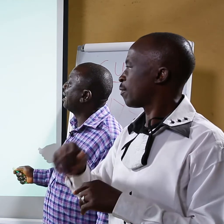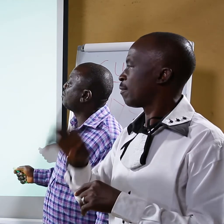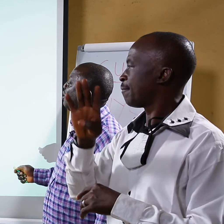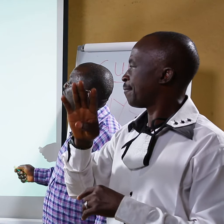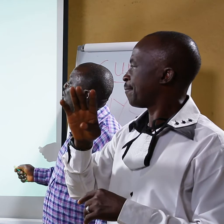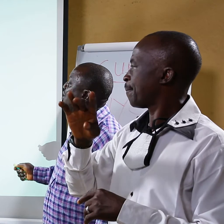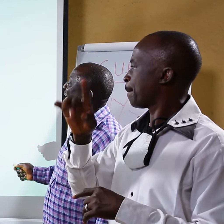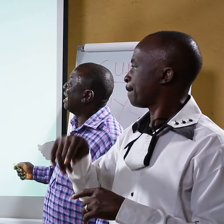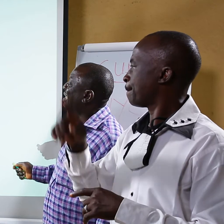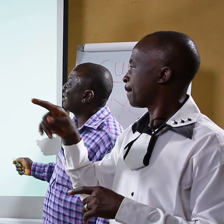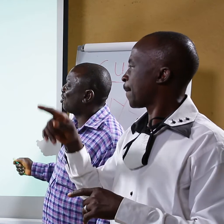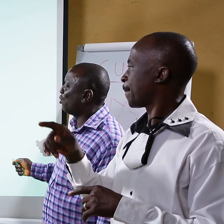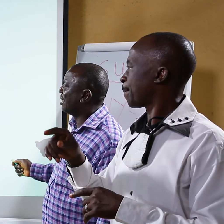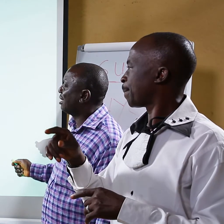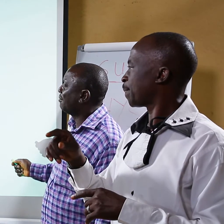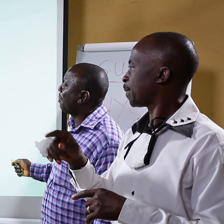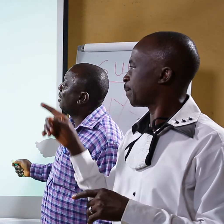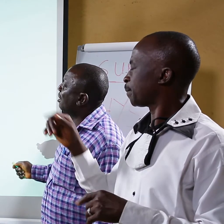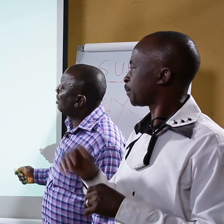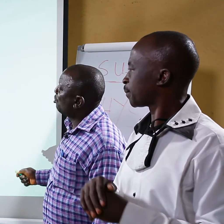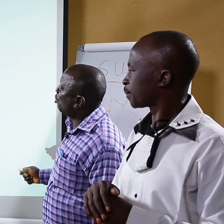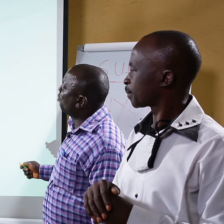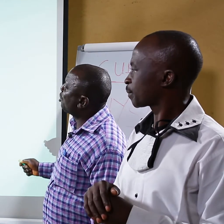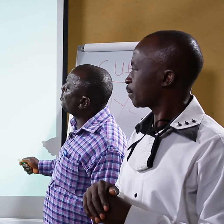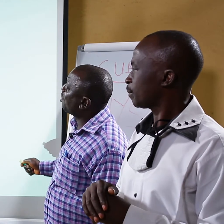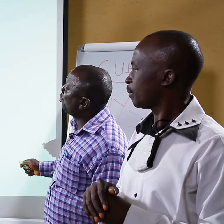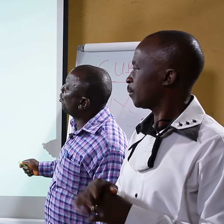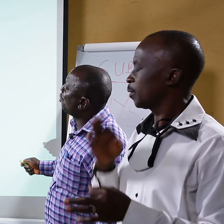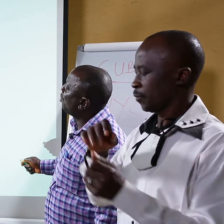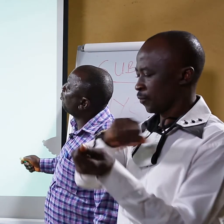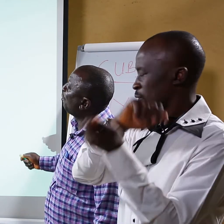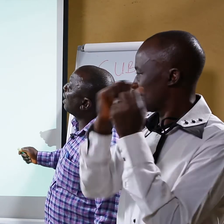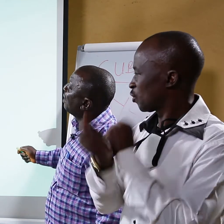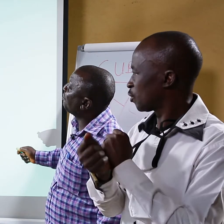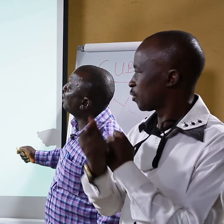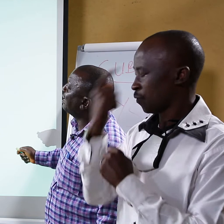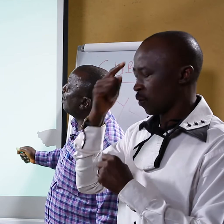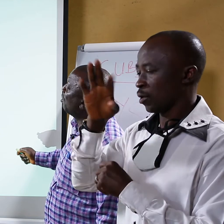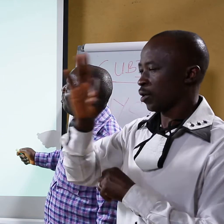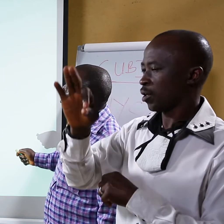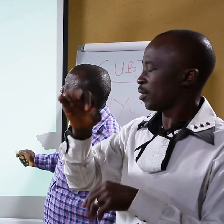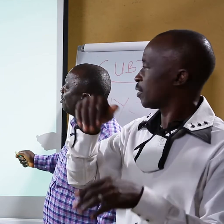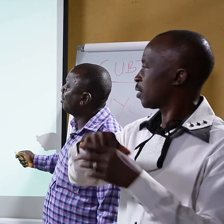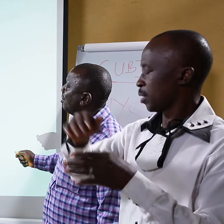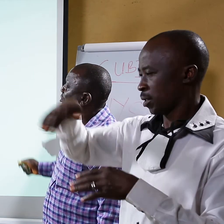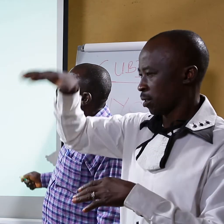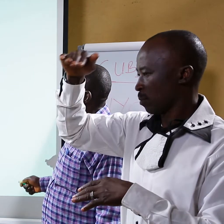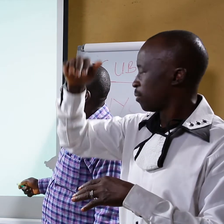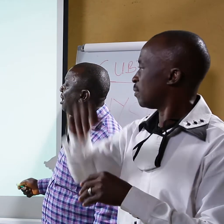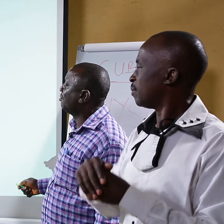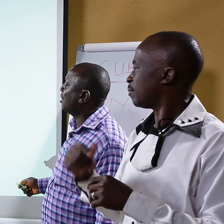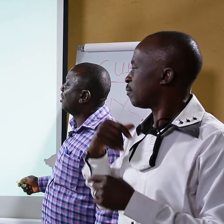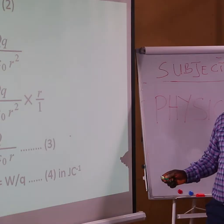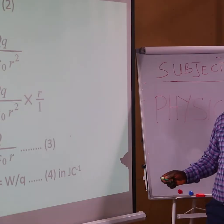pi epsilon naught r squared. So if we substitute for F in the above equation, we will